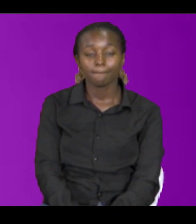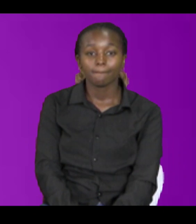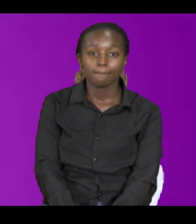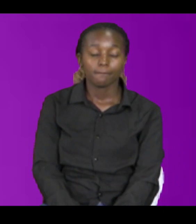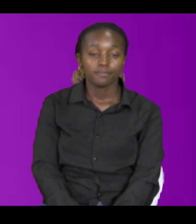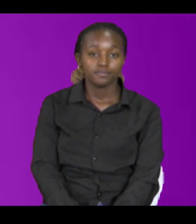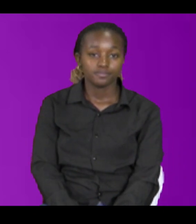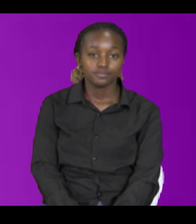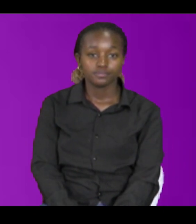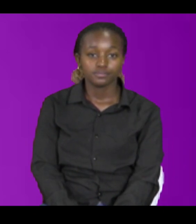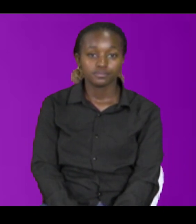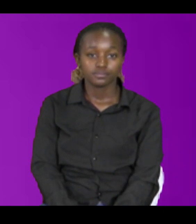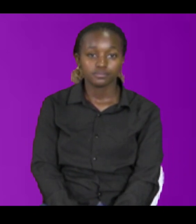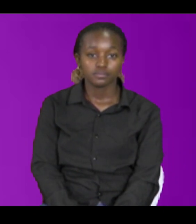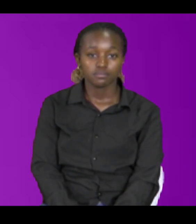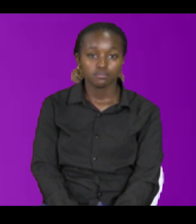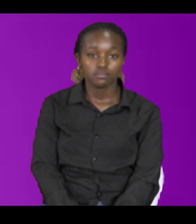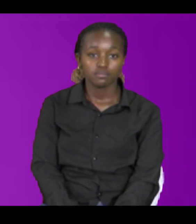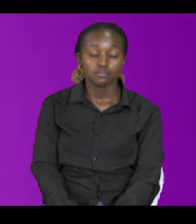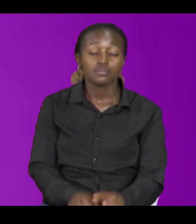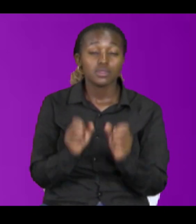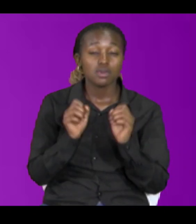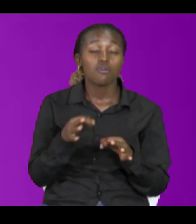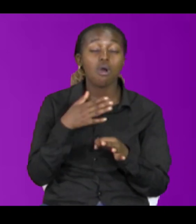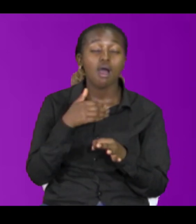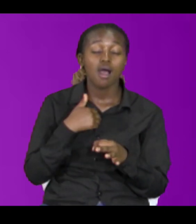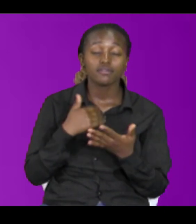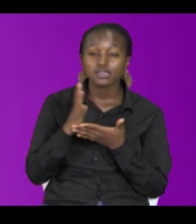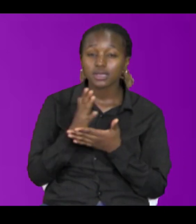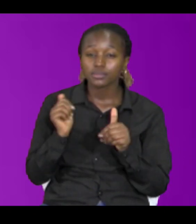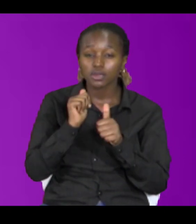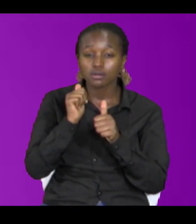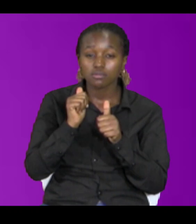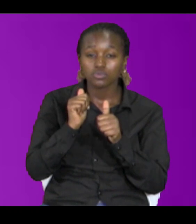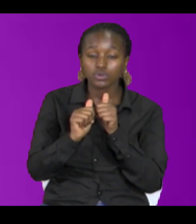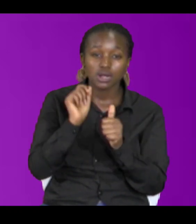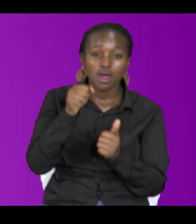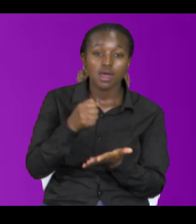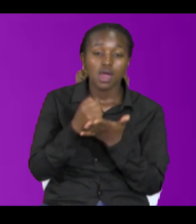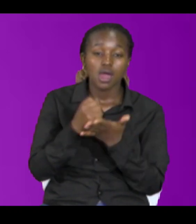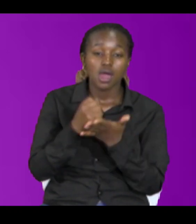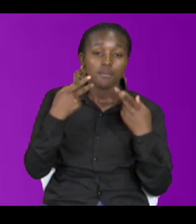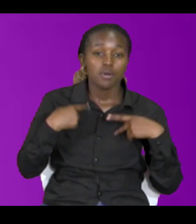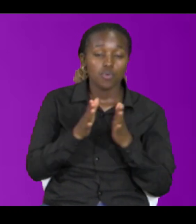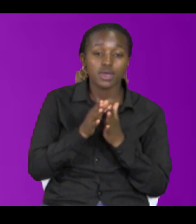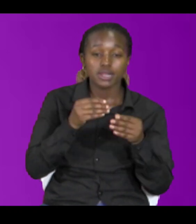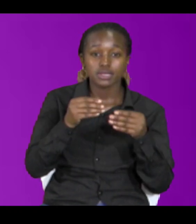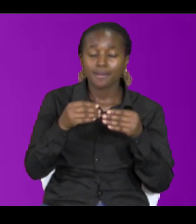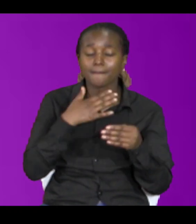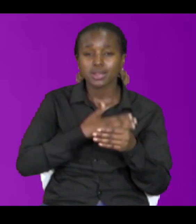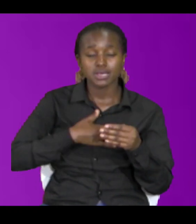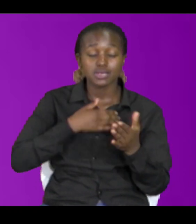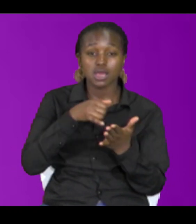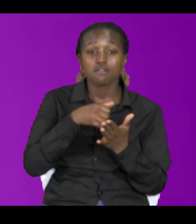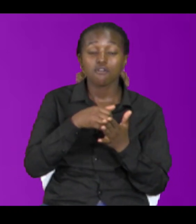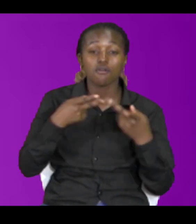them. Let's say if they are designing an app or a website for